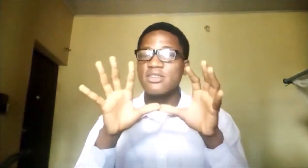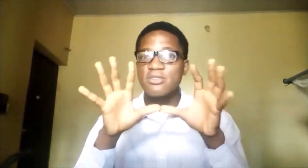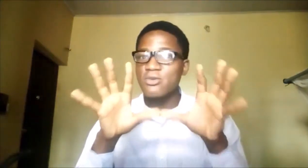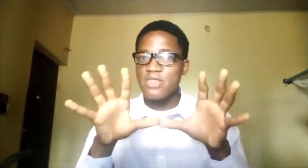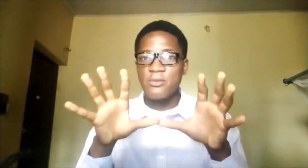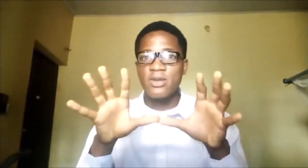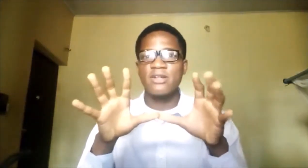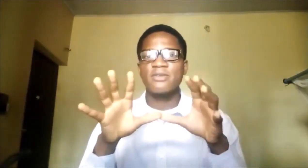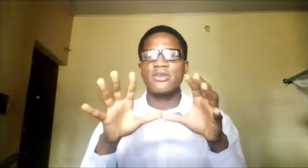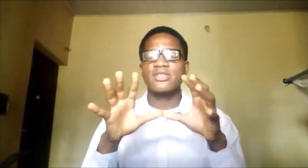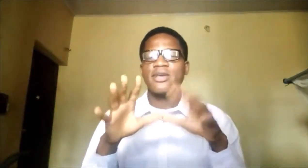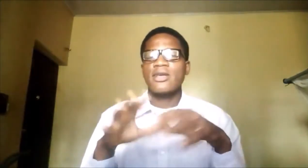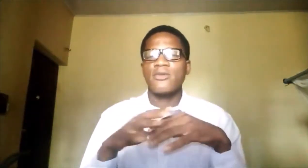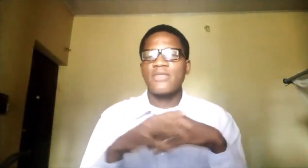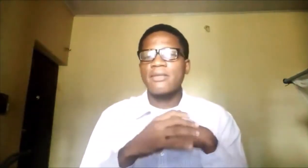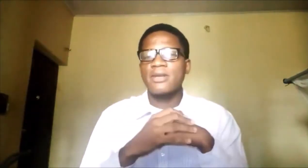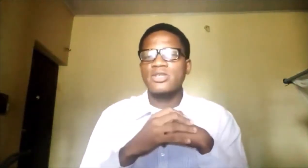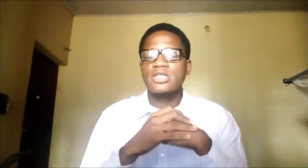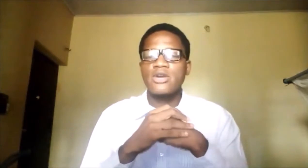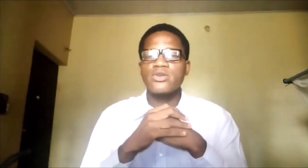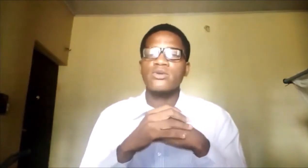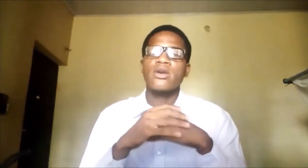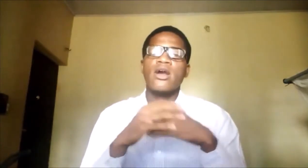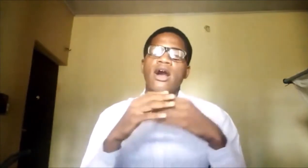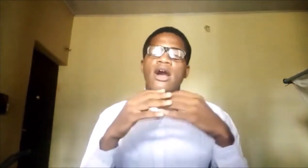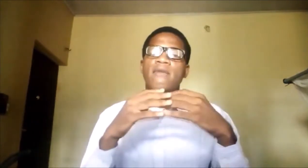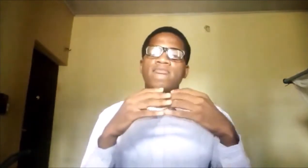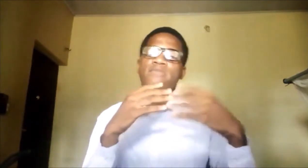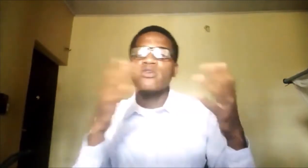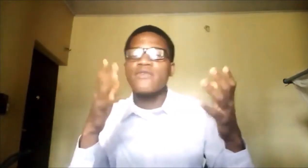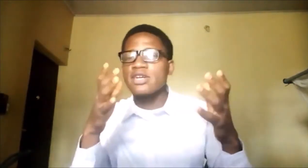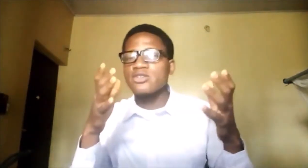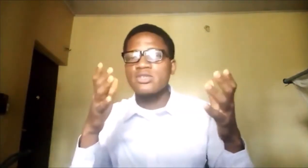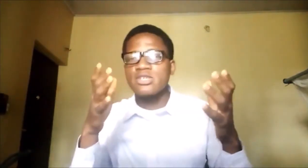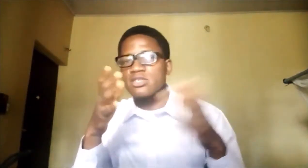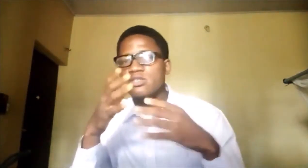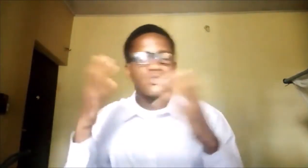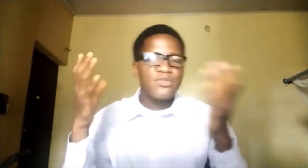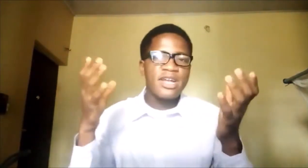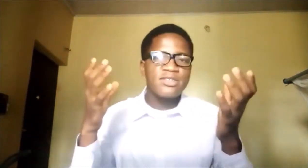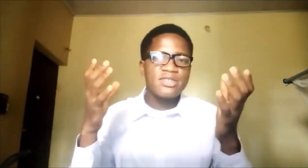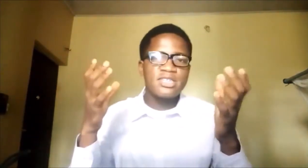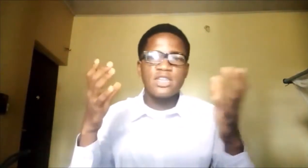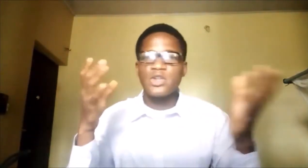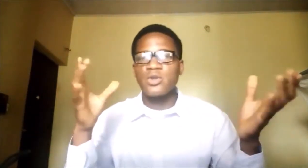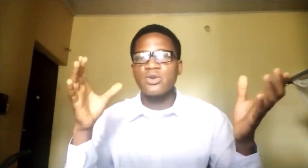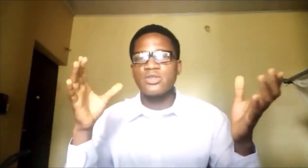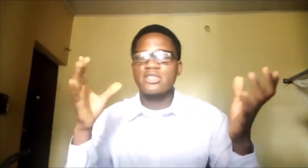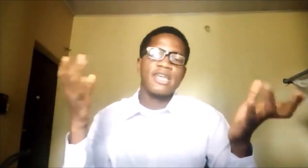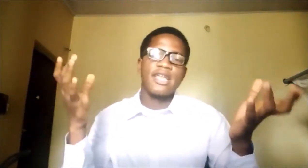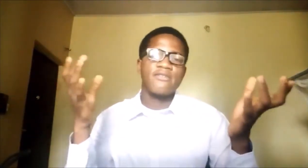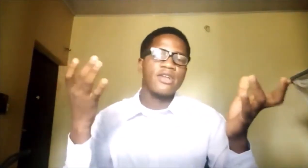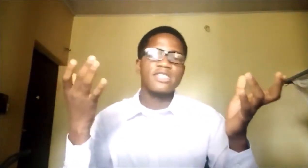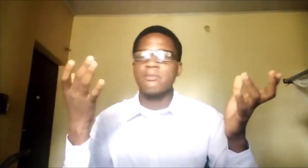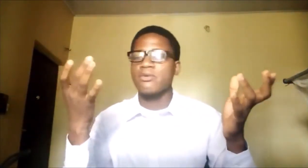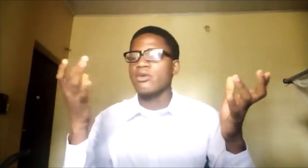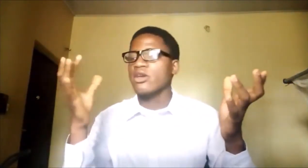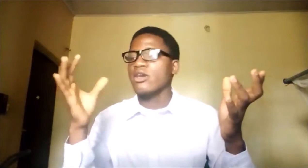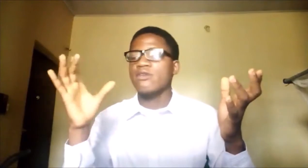know them well, because sometimes I might just tell you, middle finger do this finger do this, equals to this sign. For example, if I